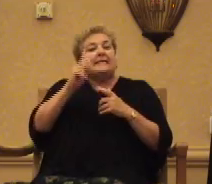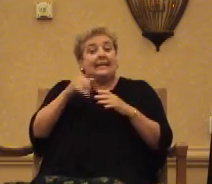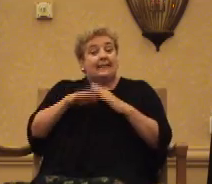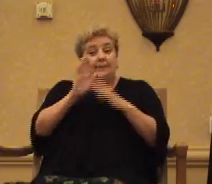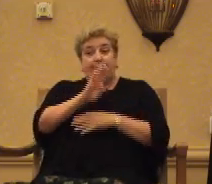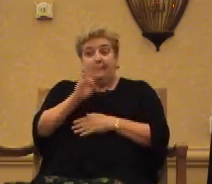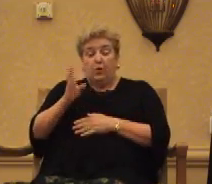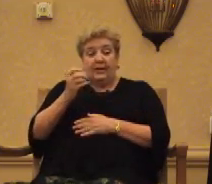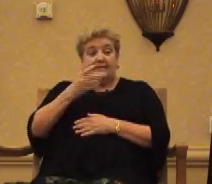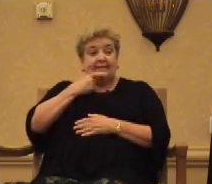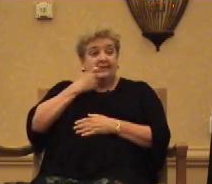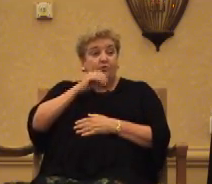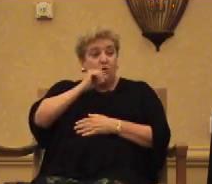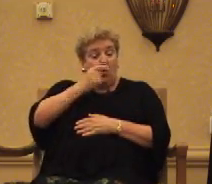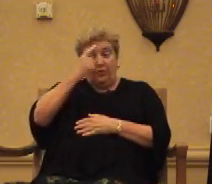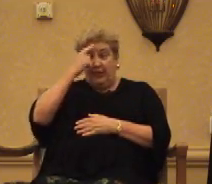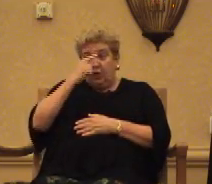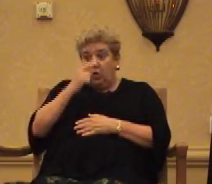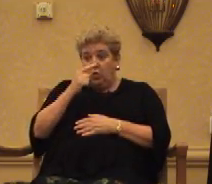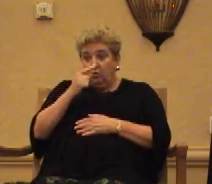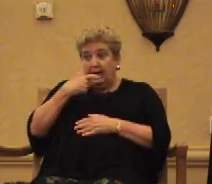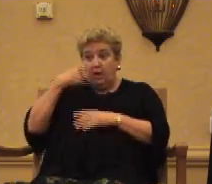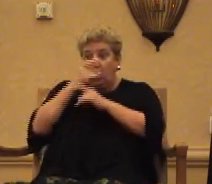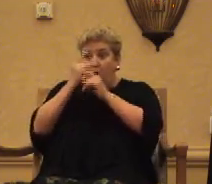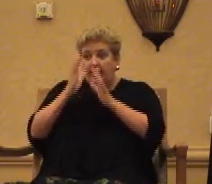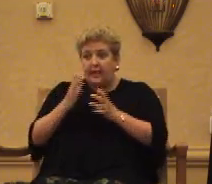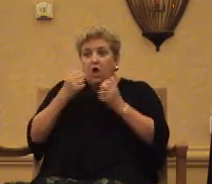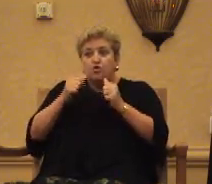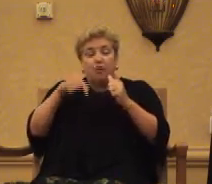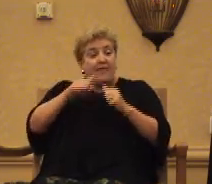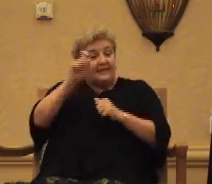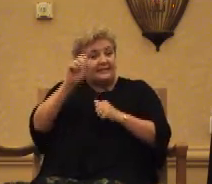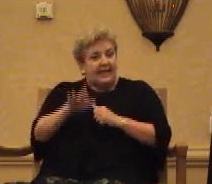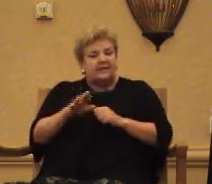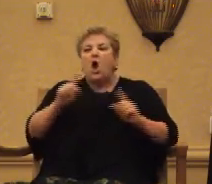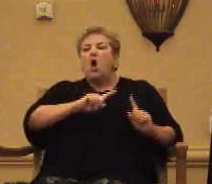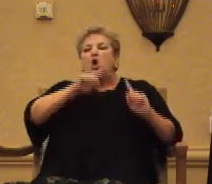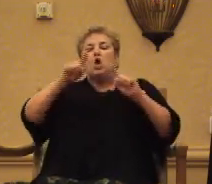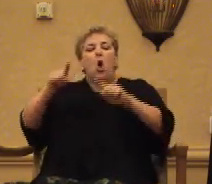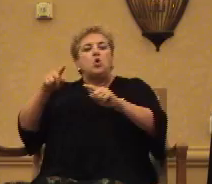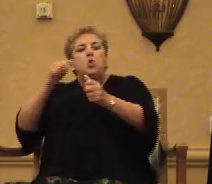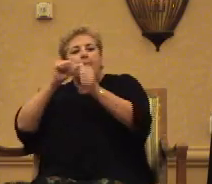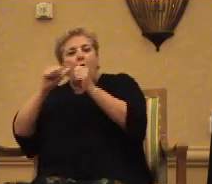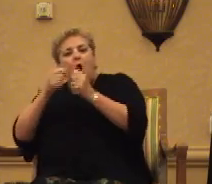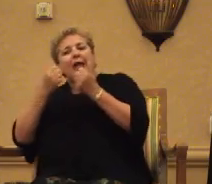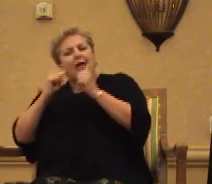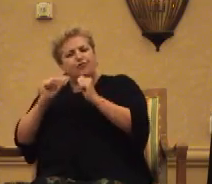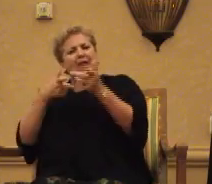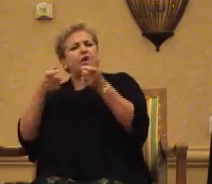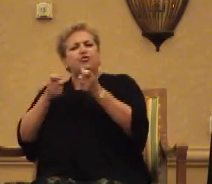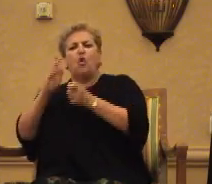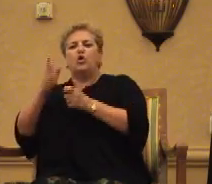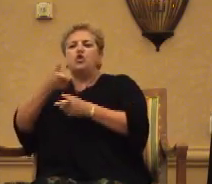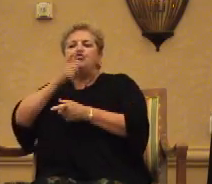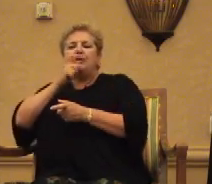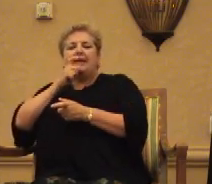think you're an alcoholic, try this test. Try to go over to the nearest bar room and try some controlled drinking. Try to drink and stop